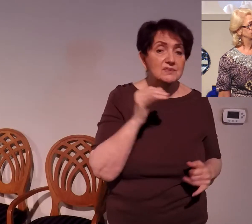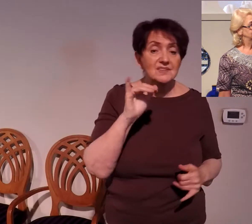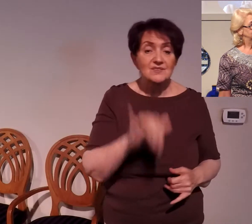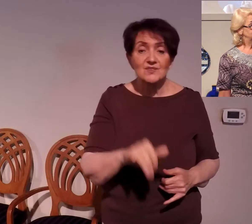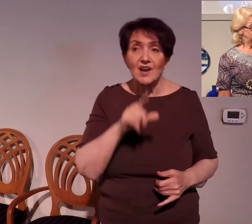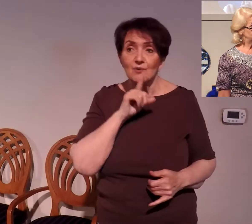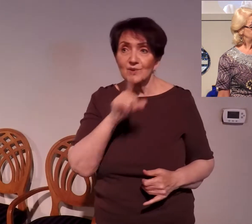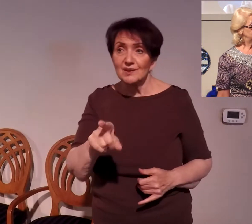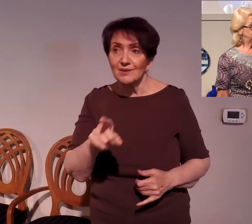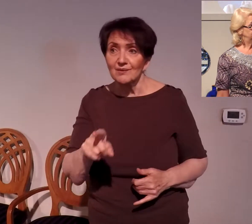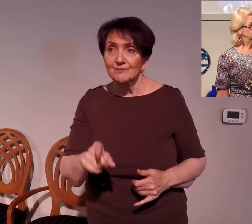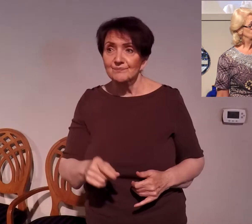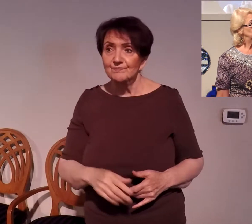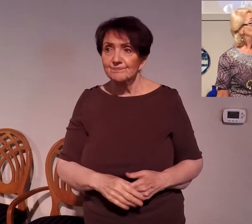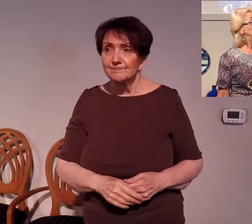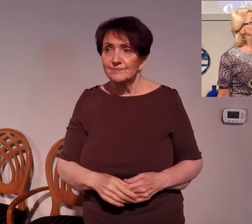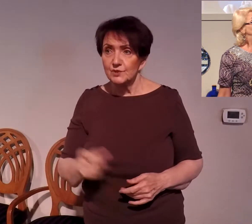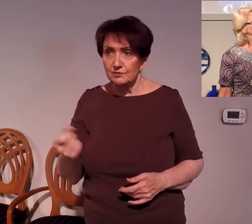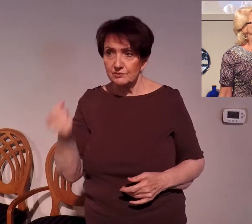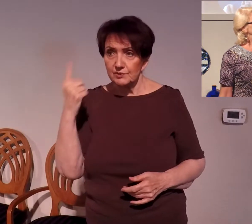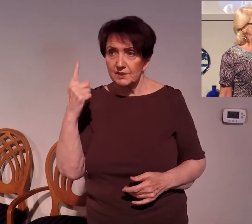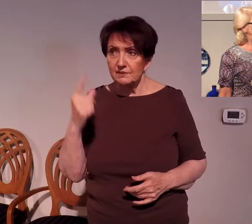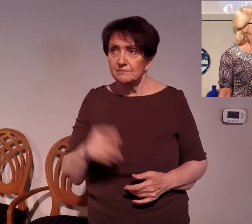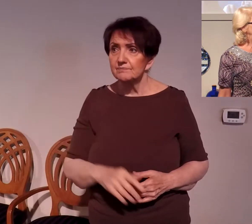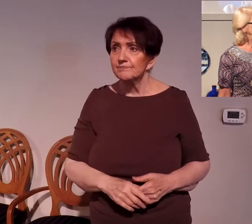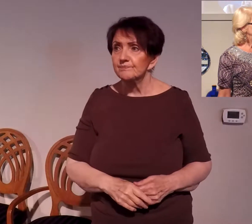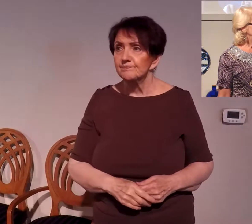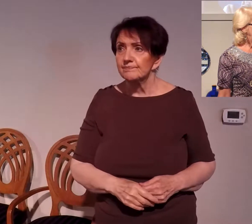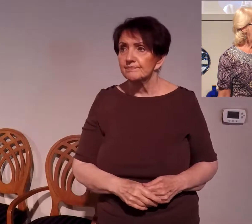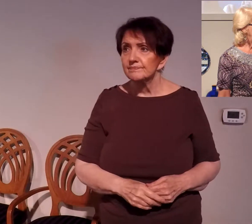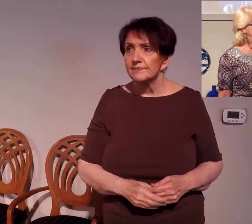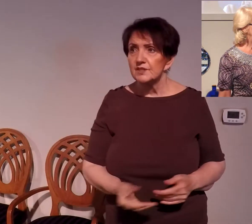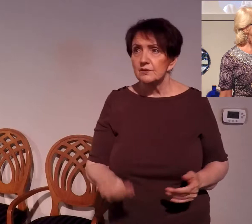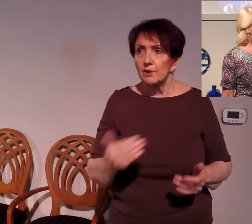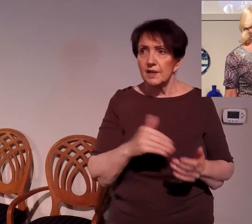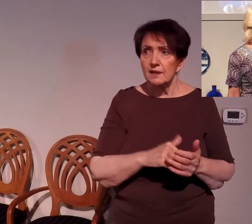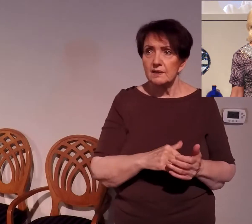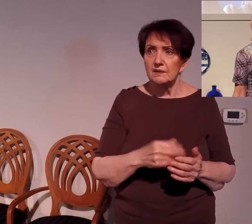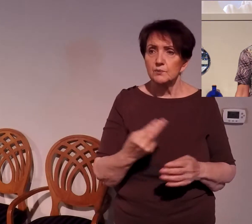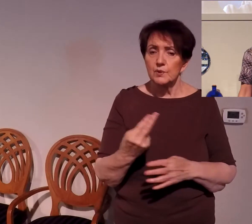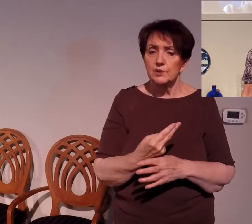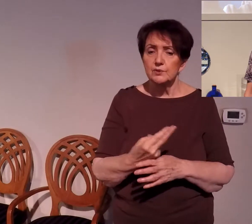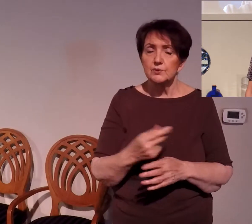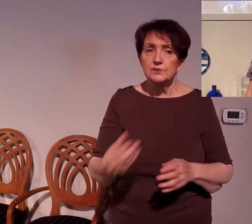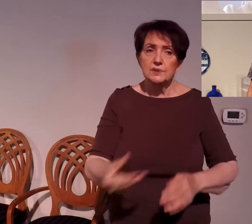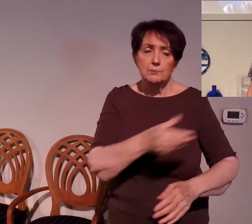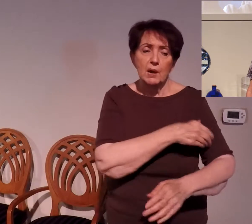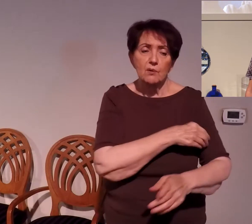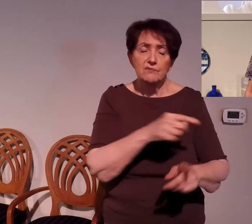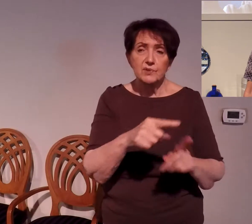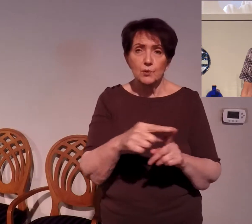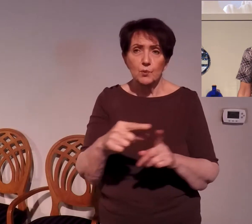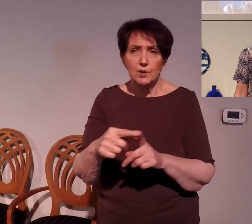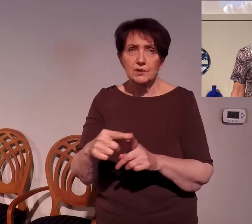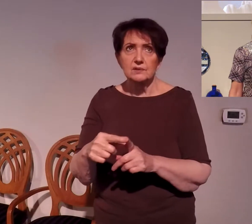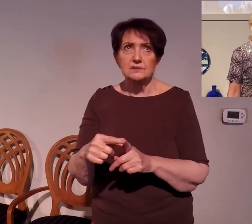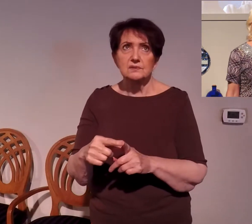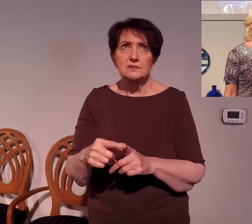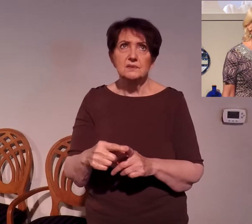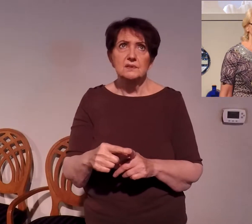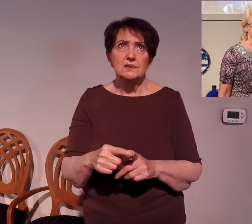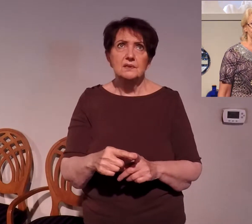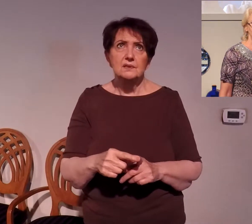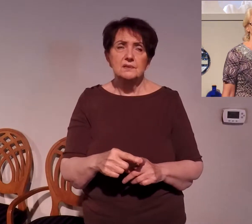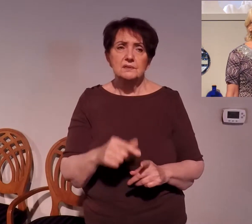us. Do you see? So, again, we use the power of the words not in some